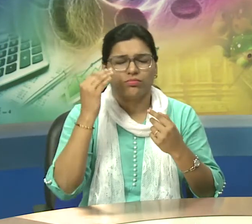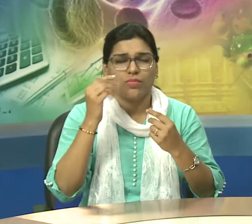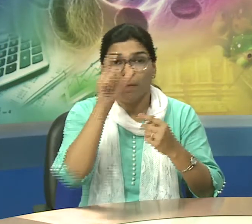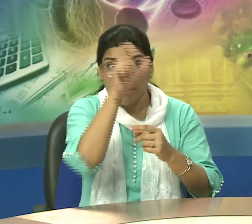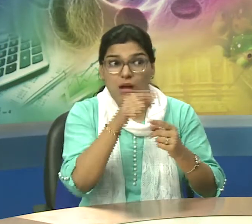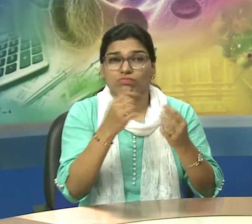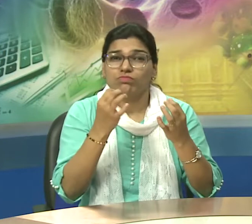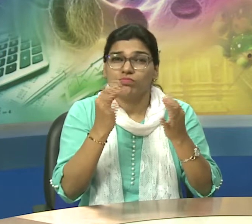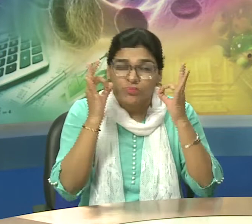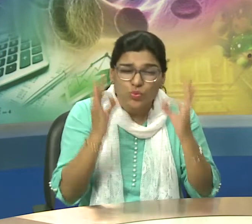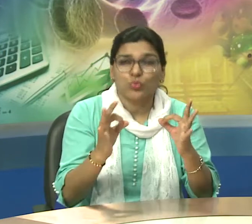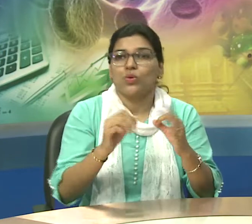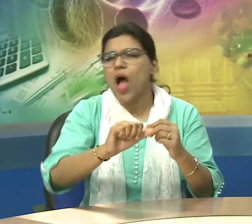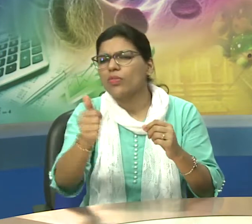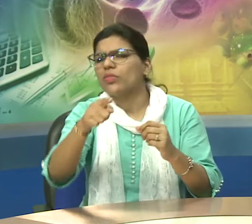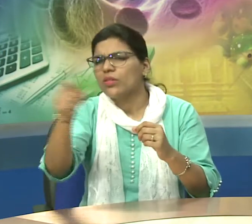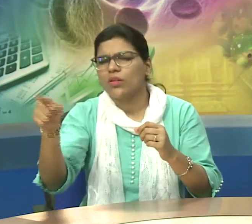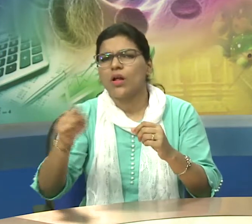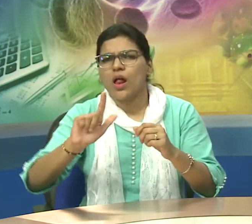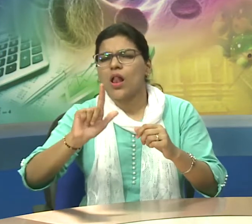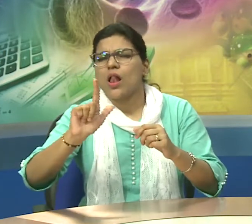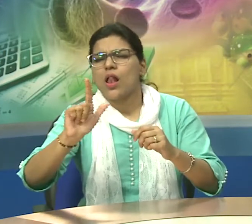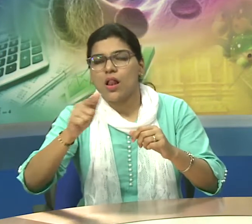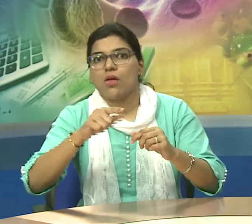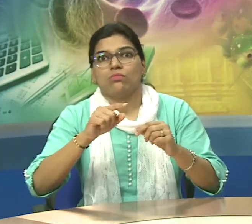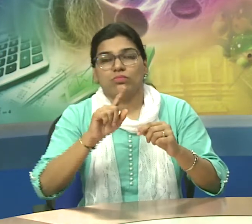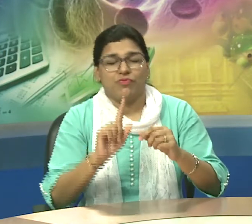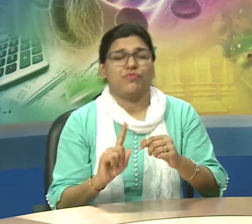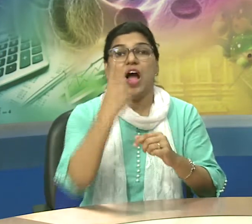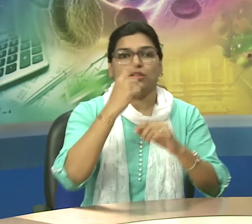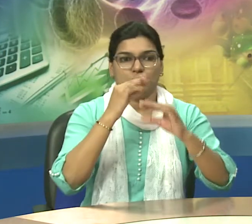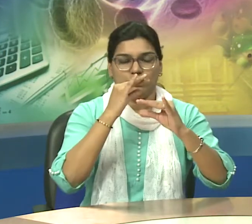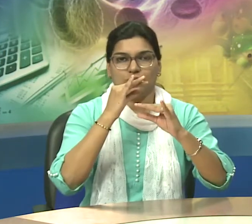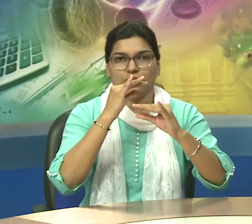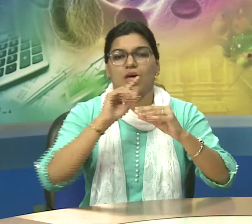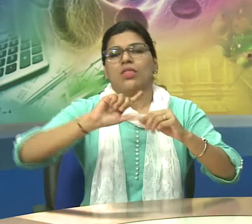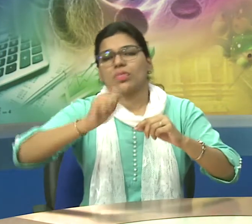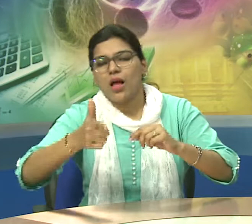classical musicians that India ever produced.